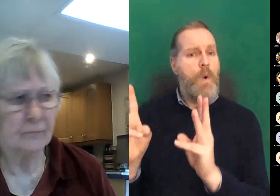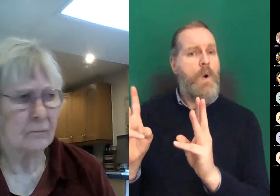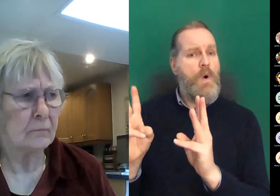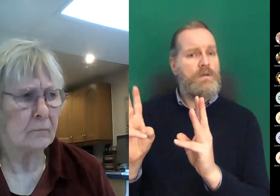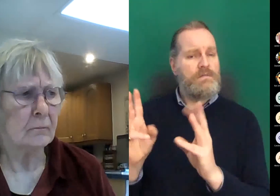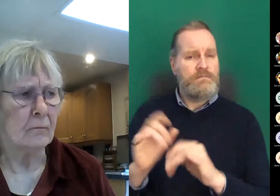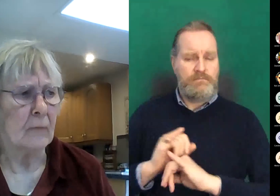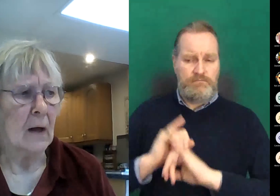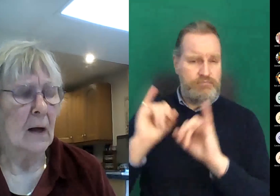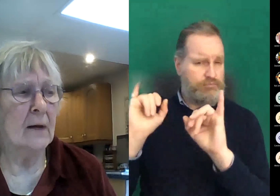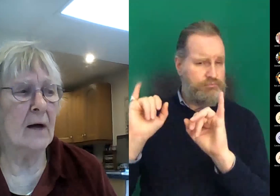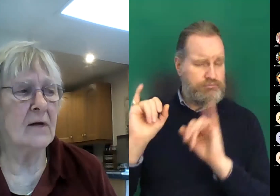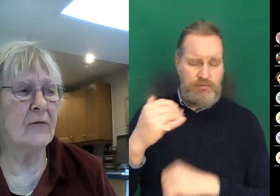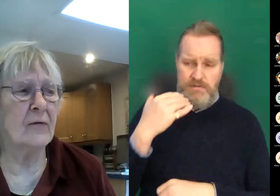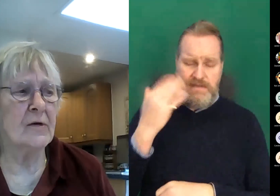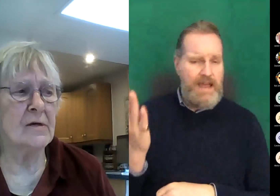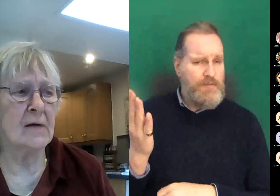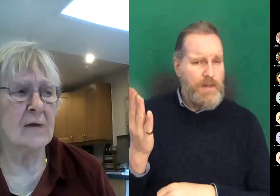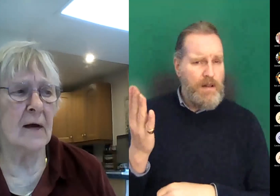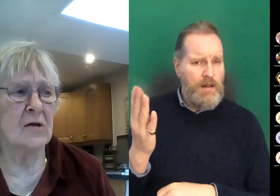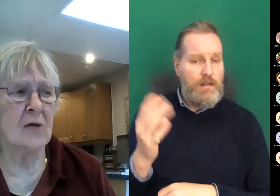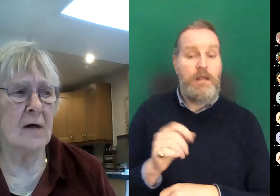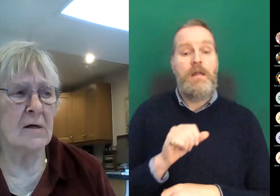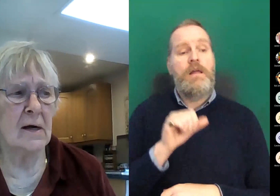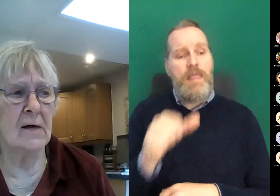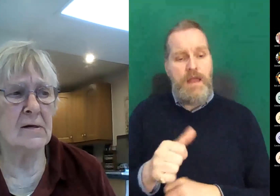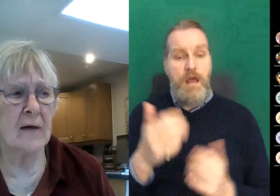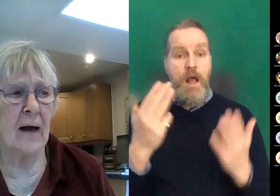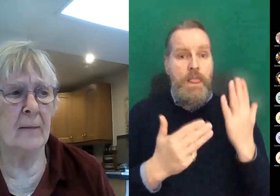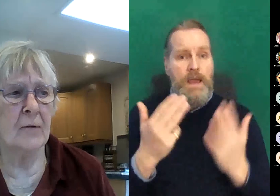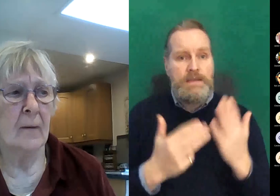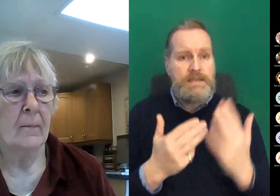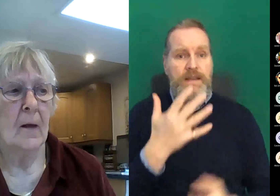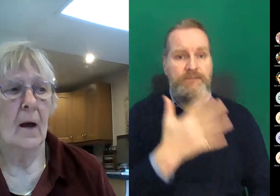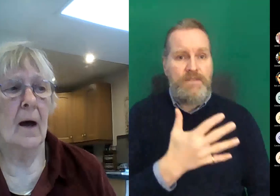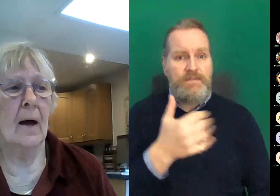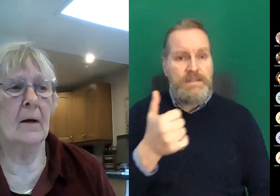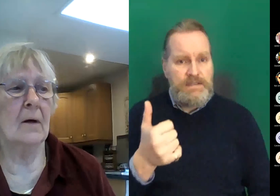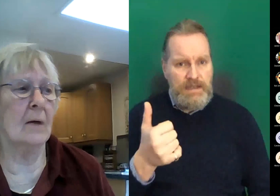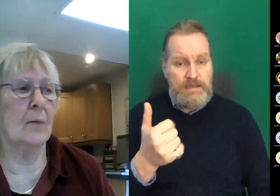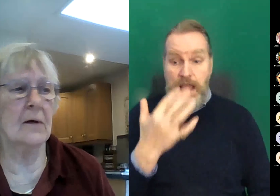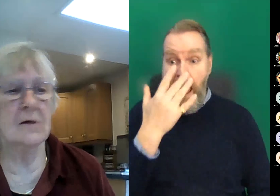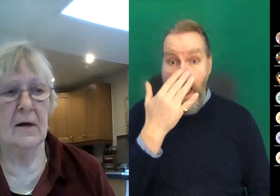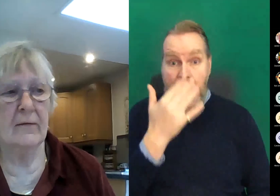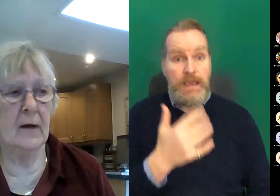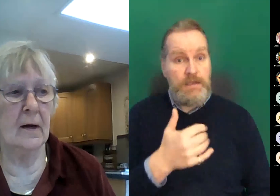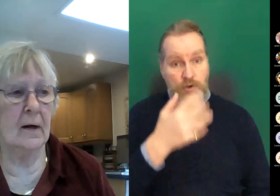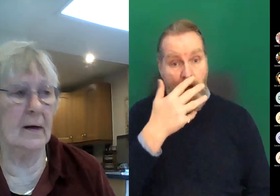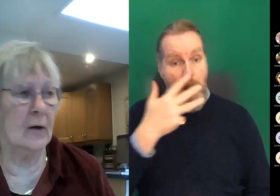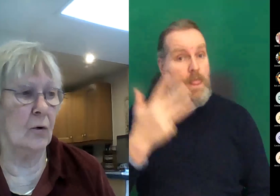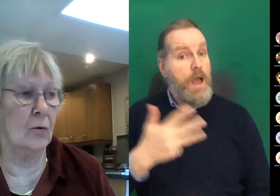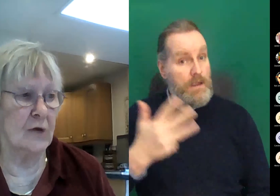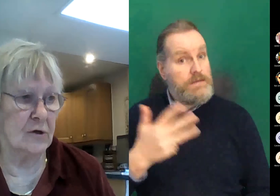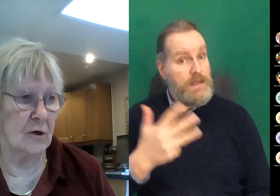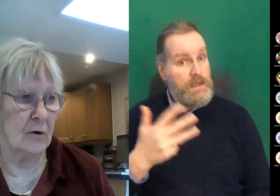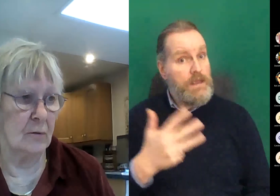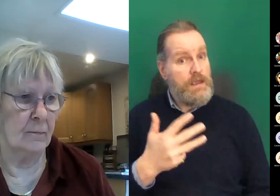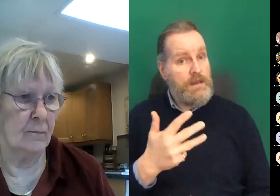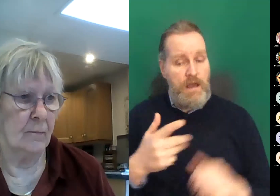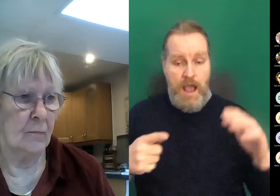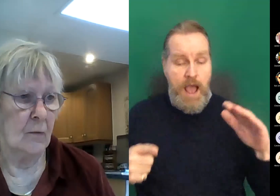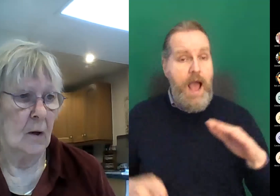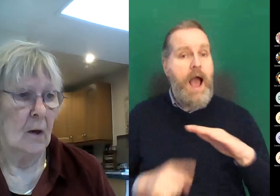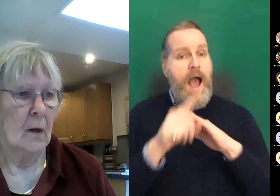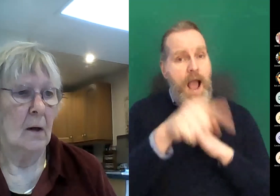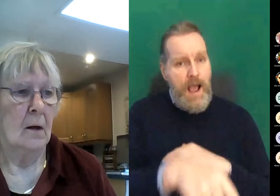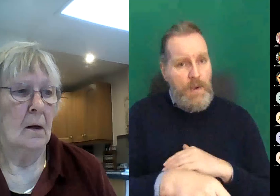intolerable. In 1956, aged 19, he escaped and went to live at Lee Court, Cheshire home.